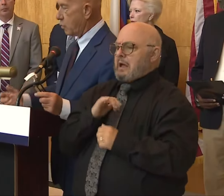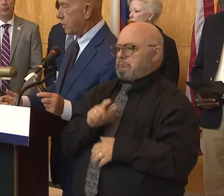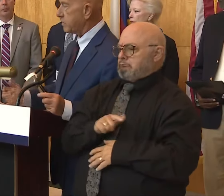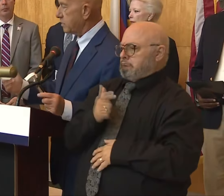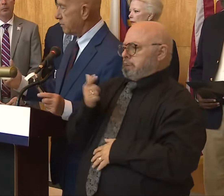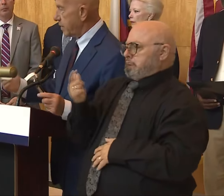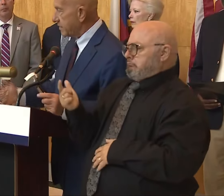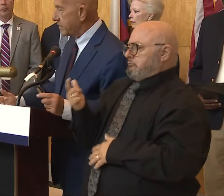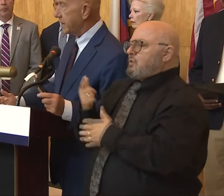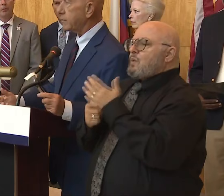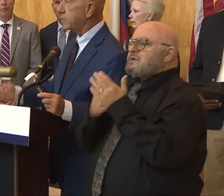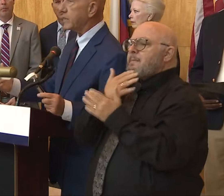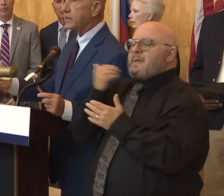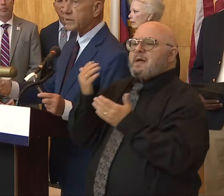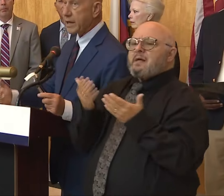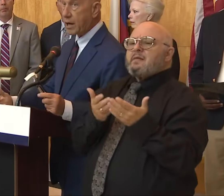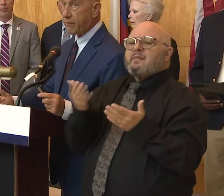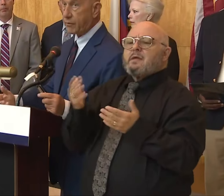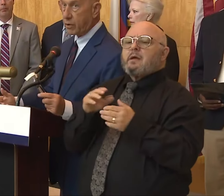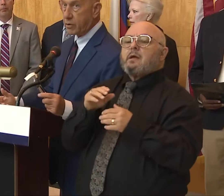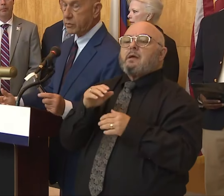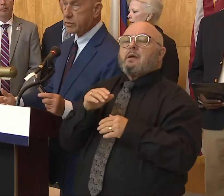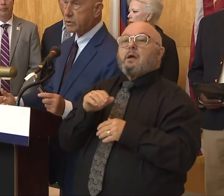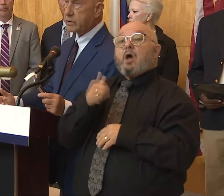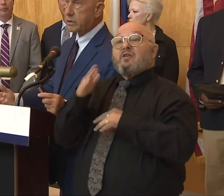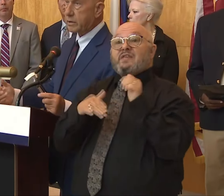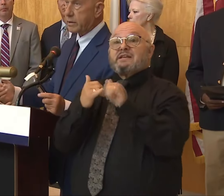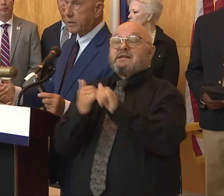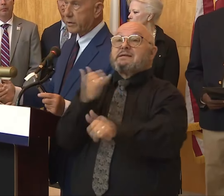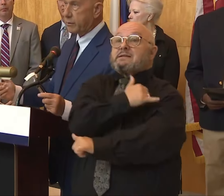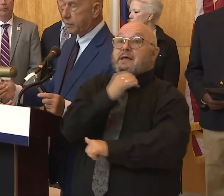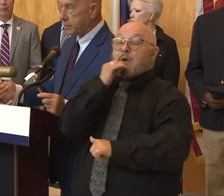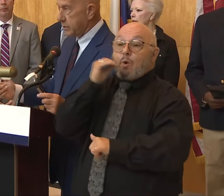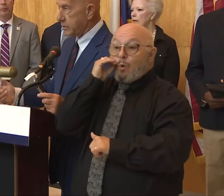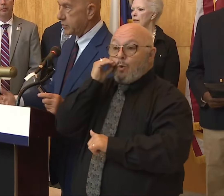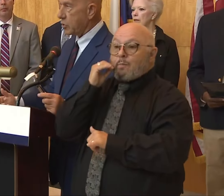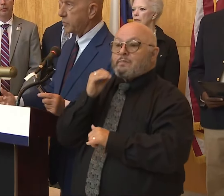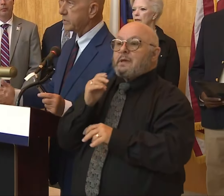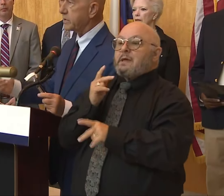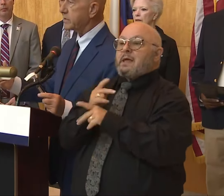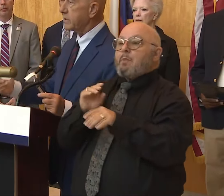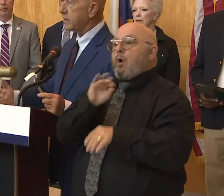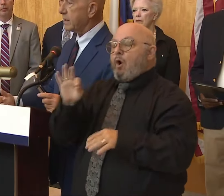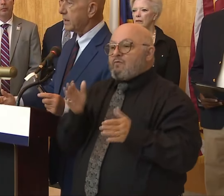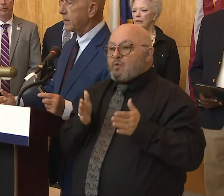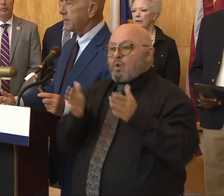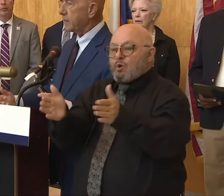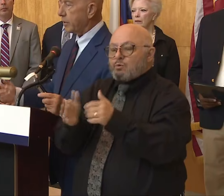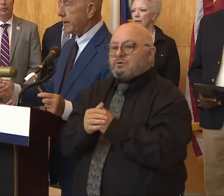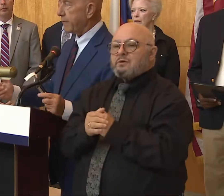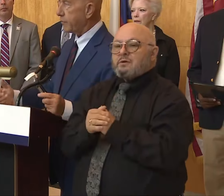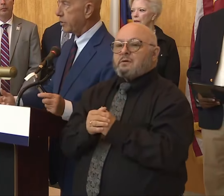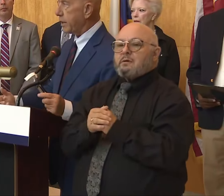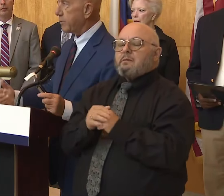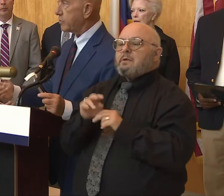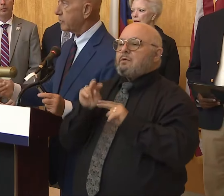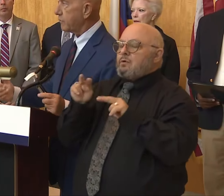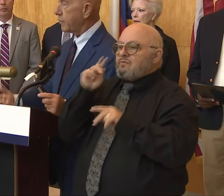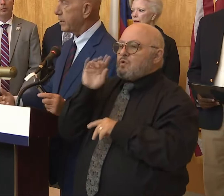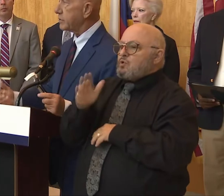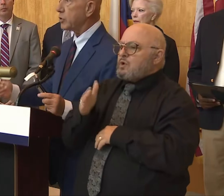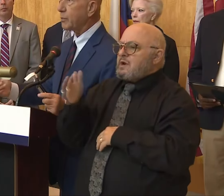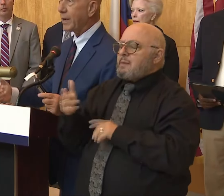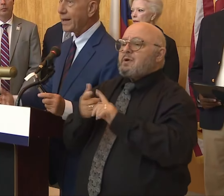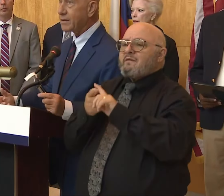you, what's the best thing besides staying off the roads during disturbances, looking out for your neighbors,